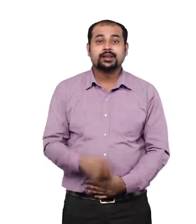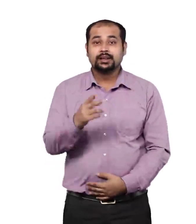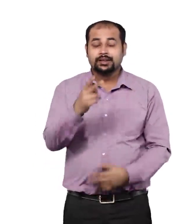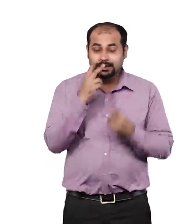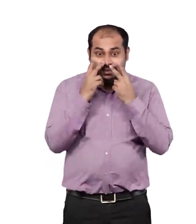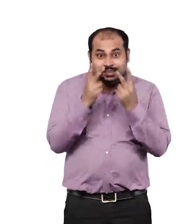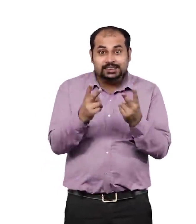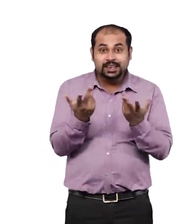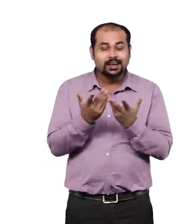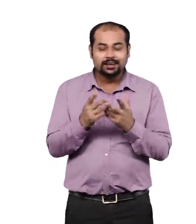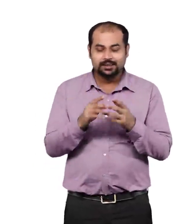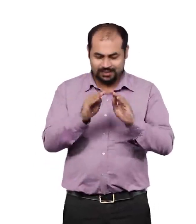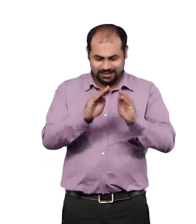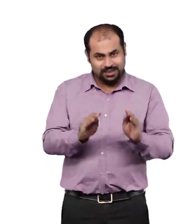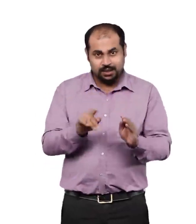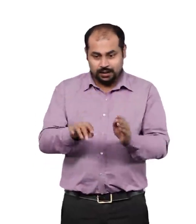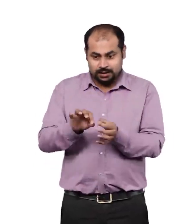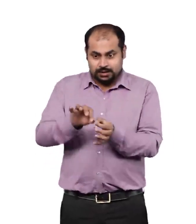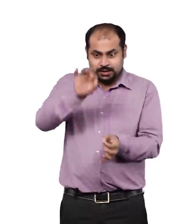See whose mud house is higher.